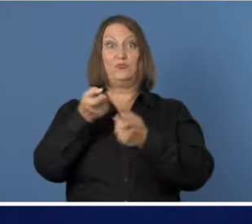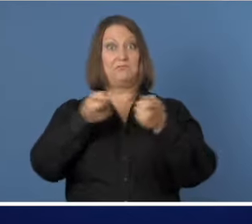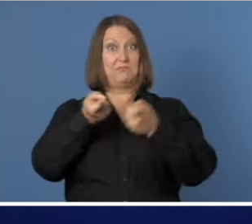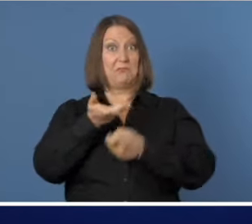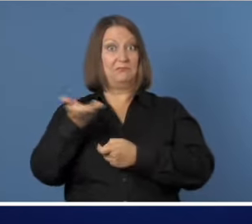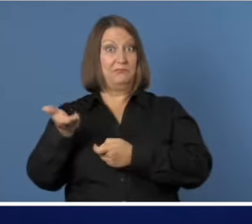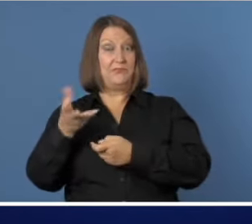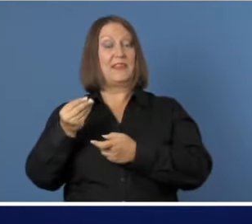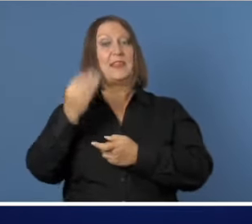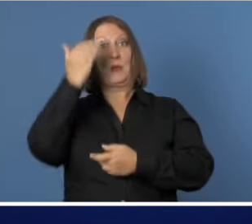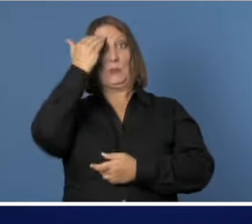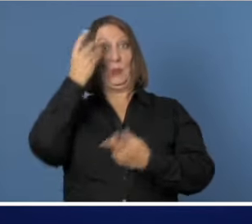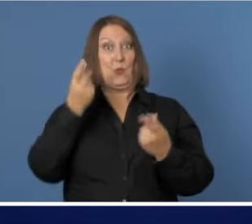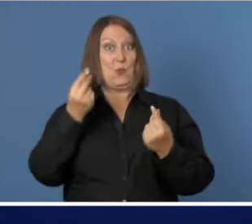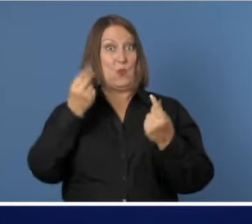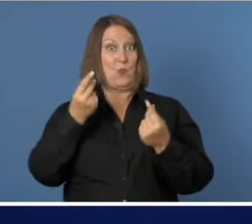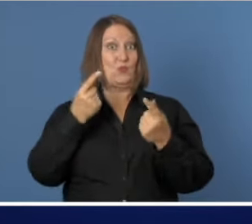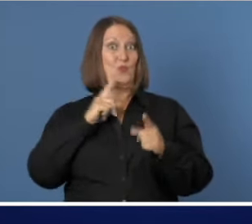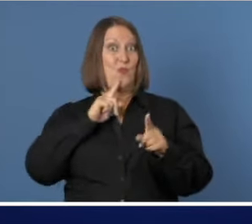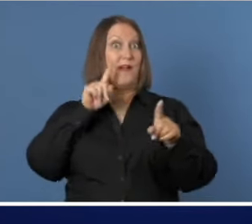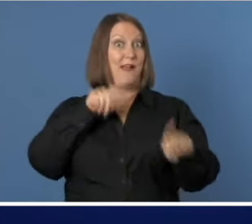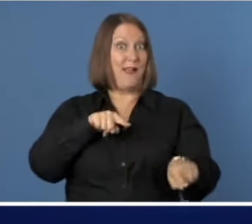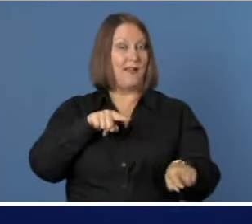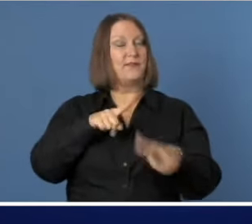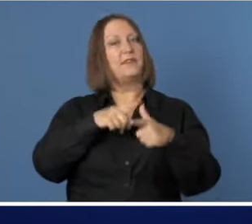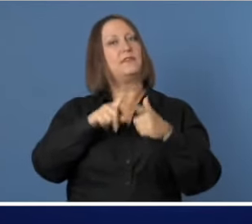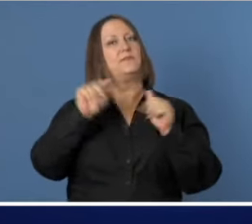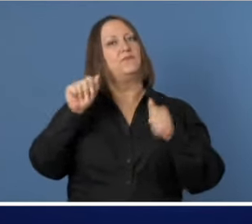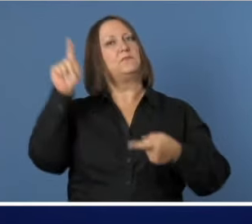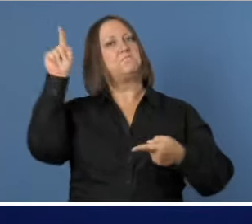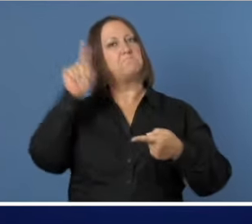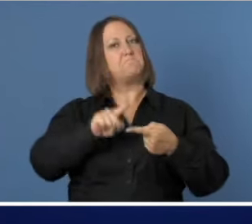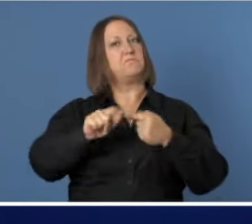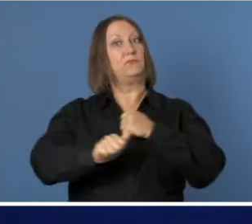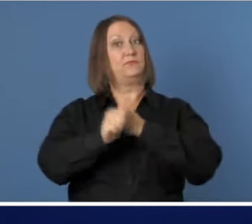an emergency can reduce the risk of injury.